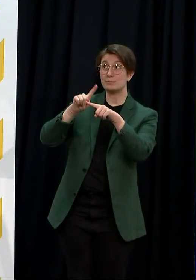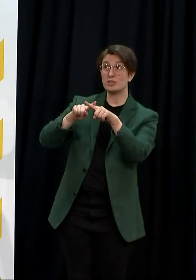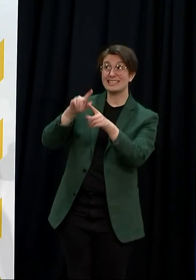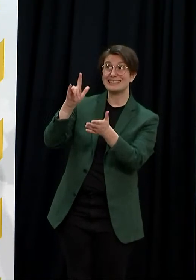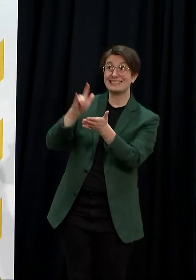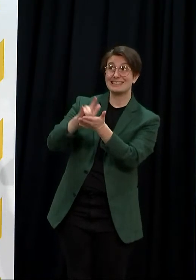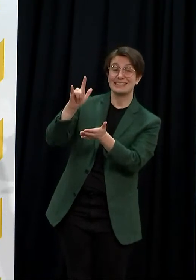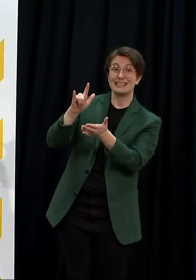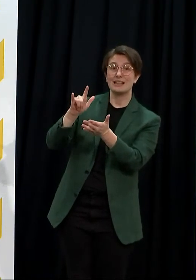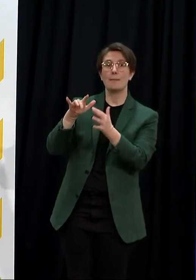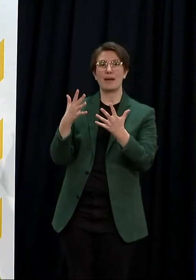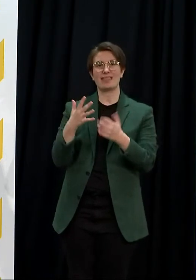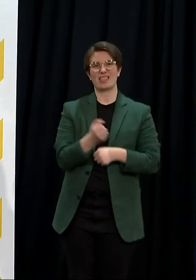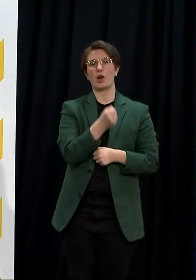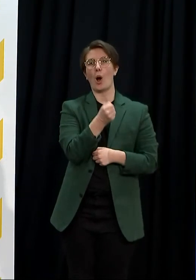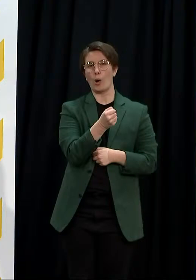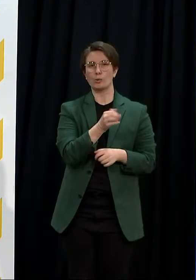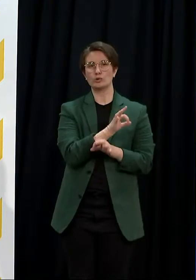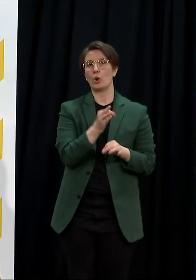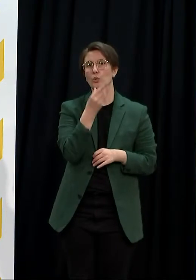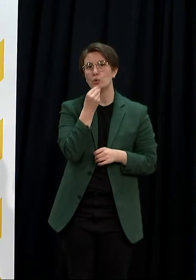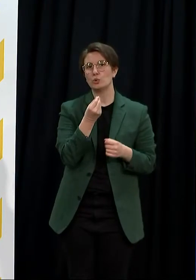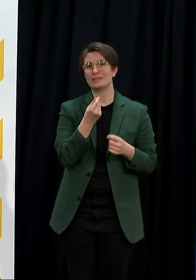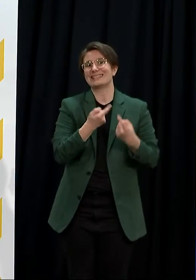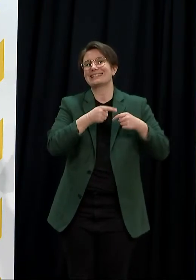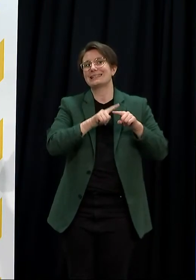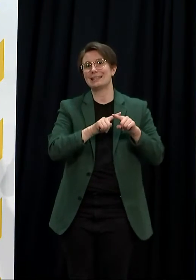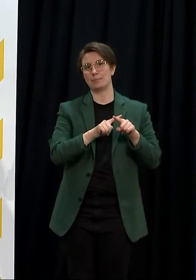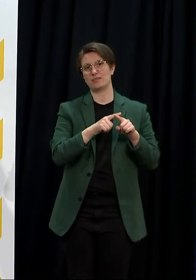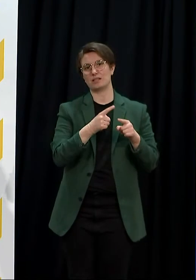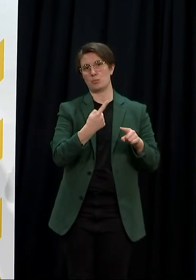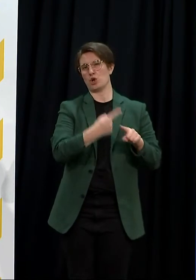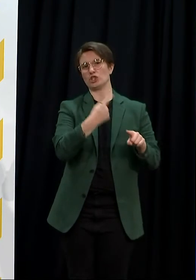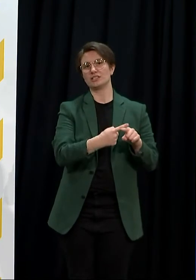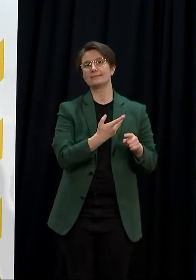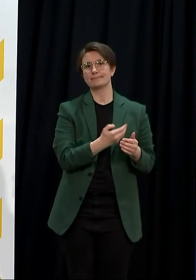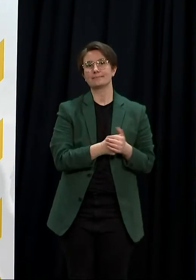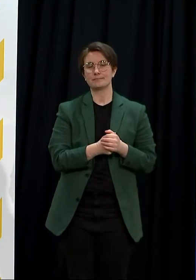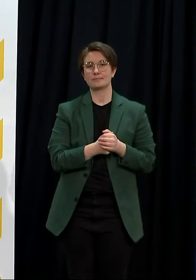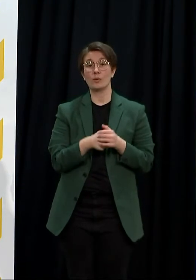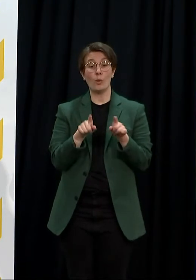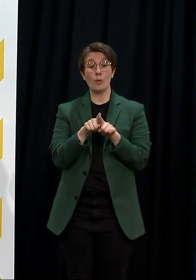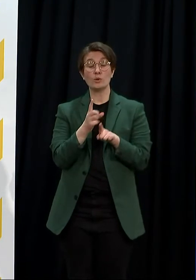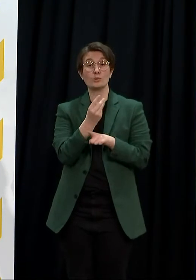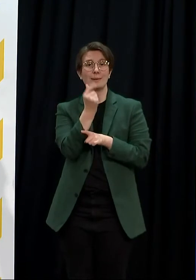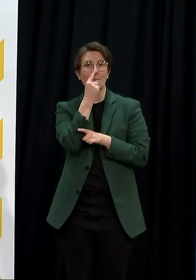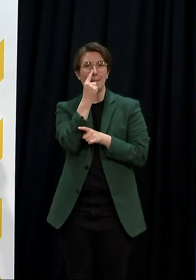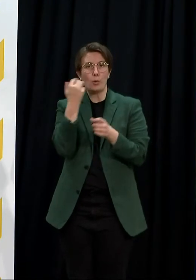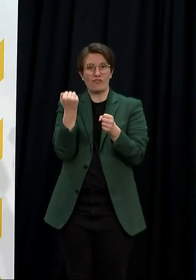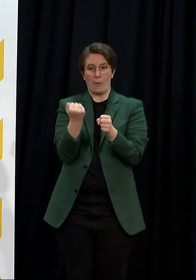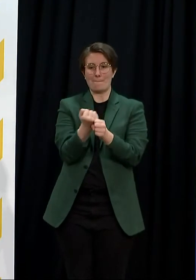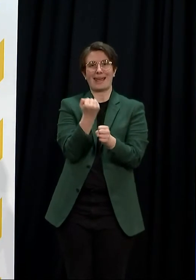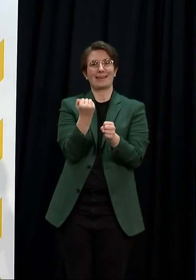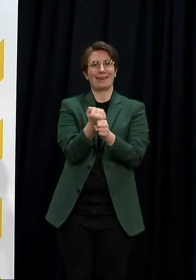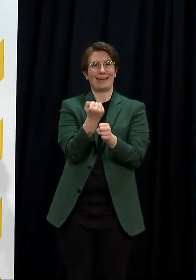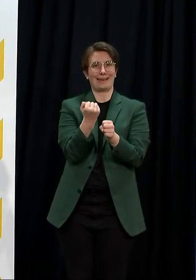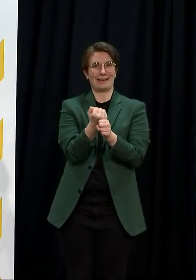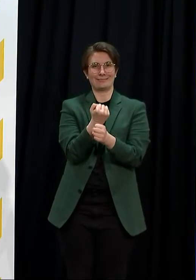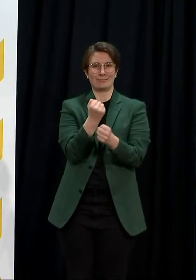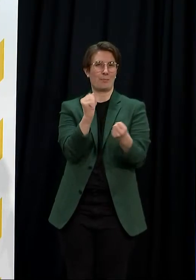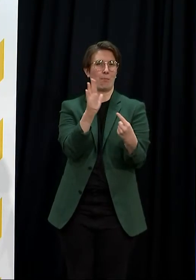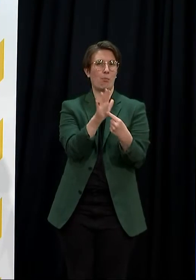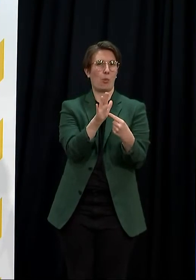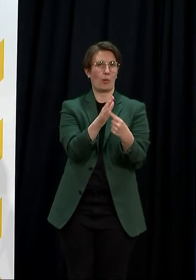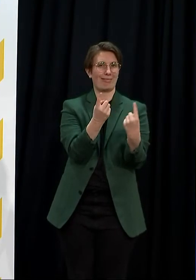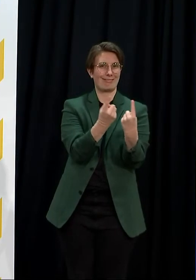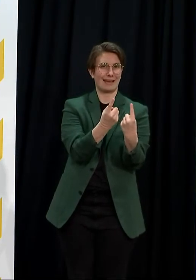number of people who commute to either side who are working in primary production. And we have processing facilities that are on the other